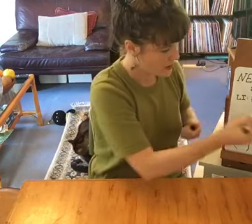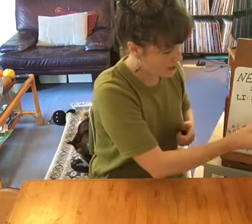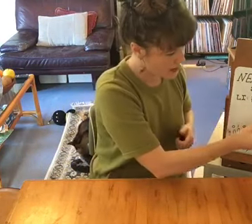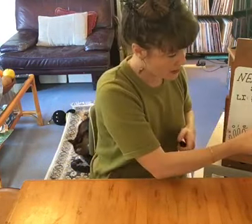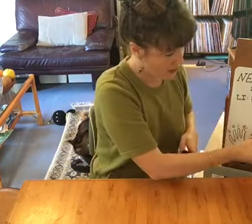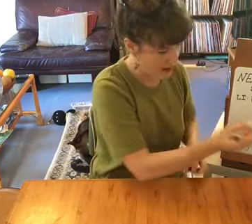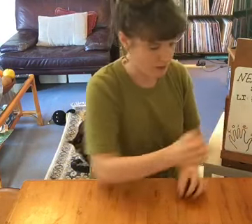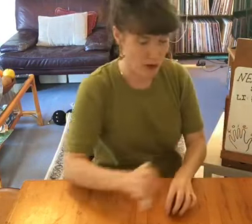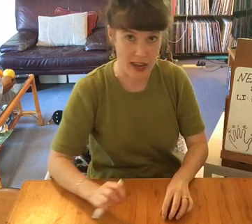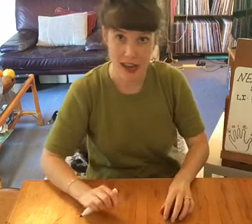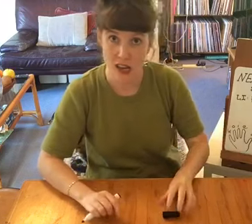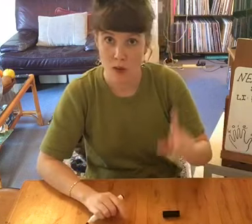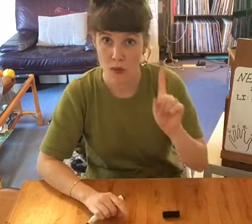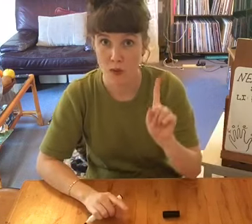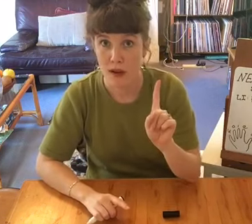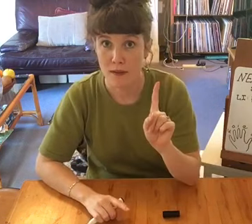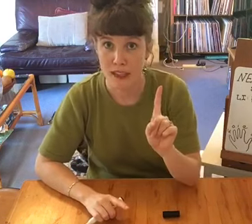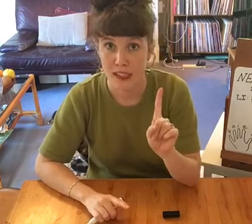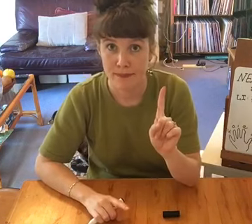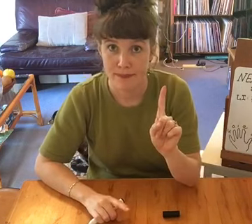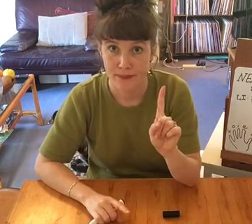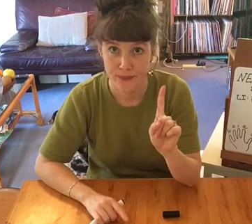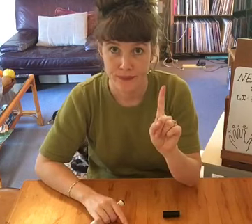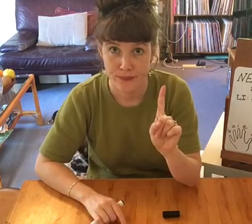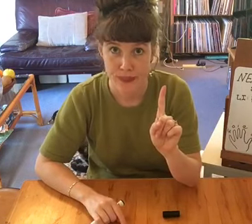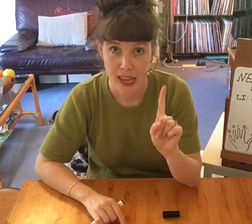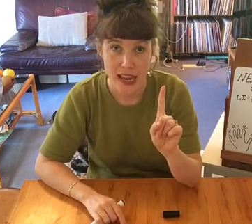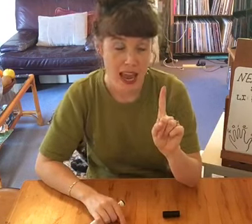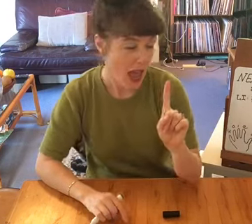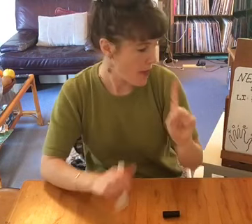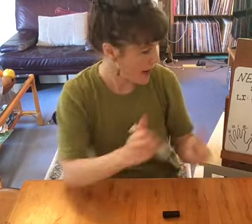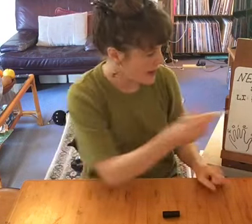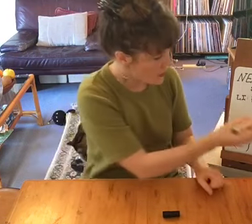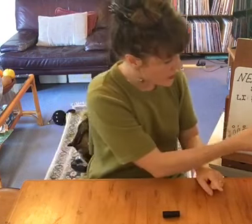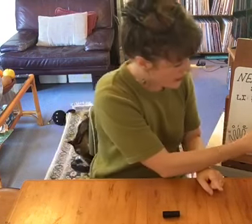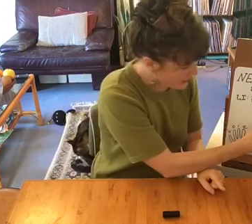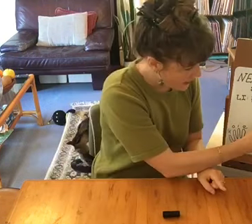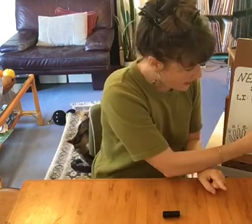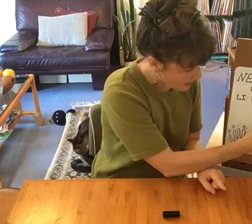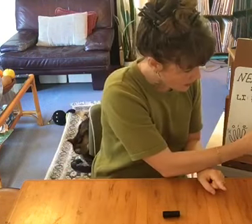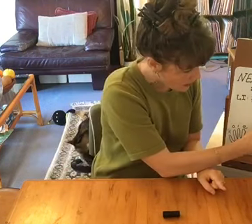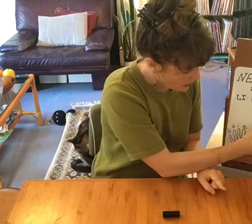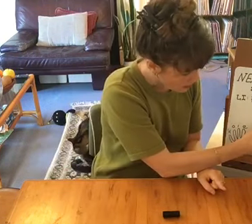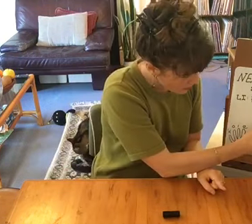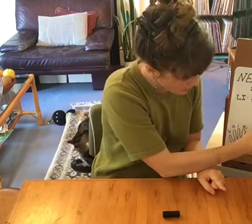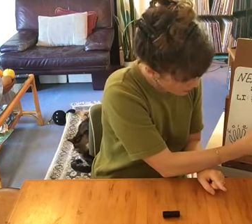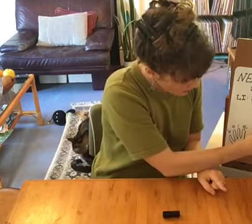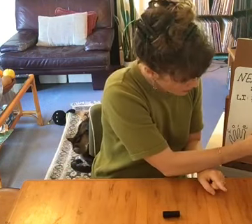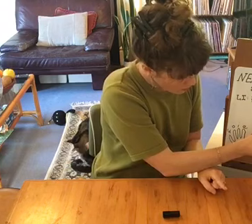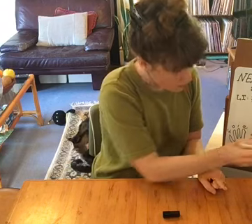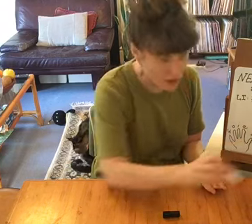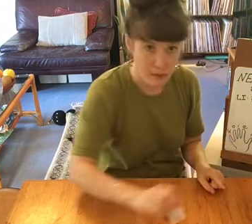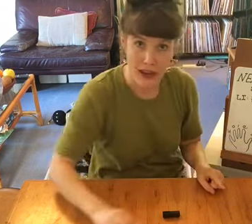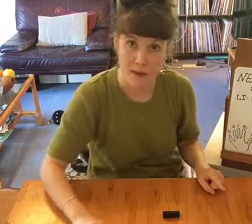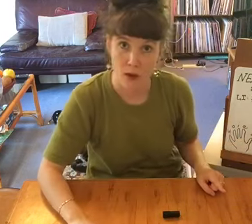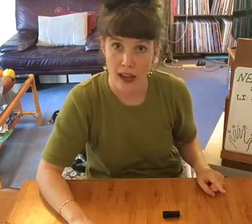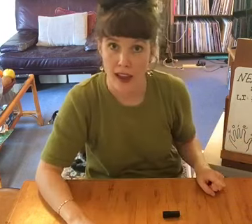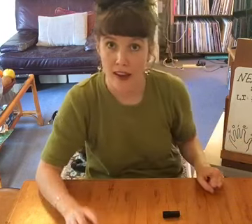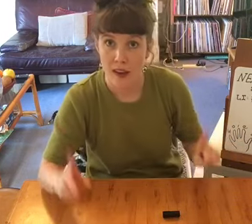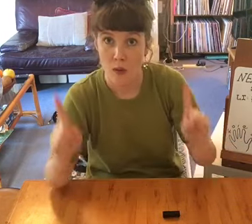stick part of your K with one finger. Okay, and then I need you to get the crooked part of your K with the